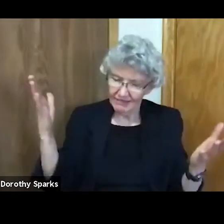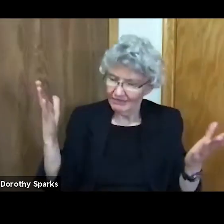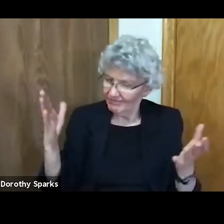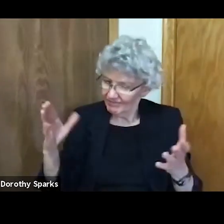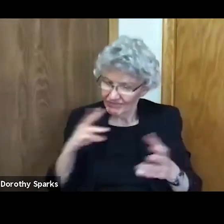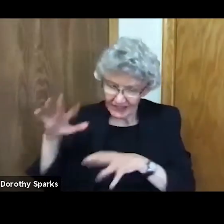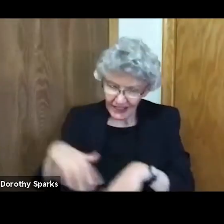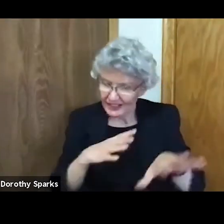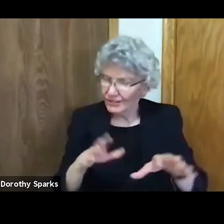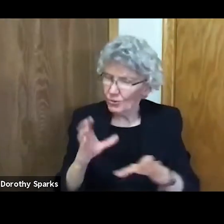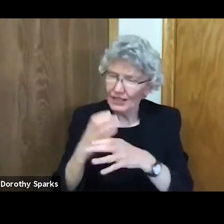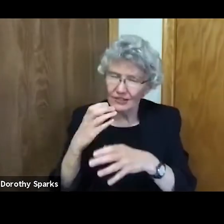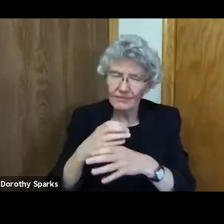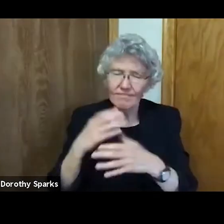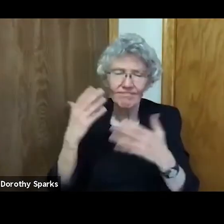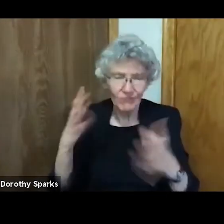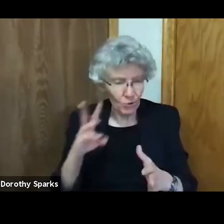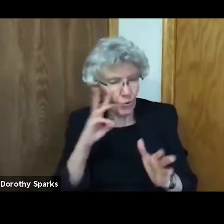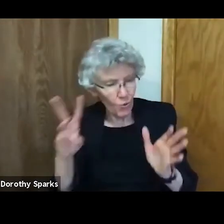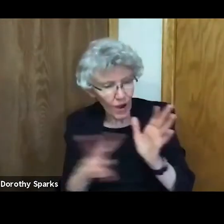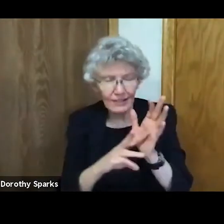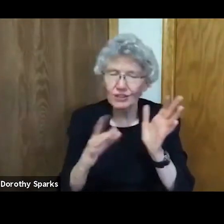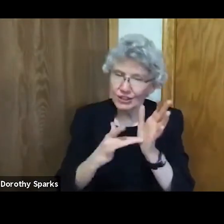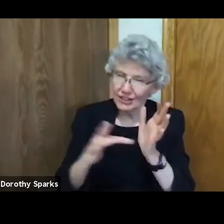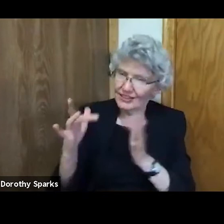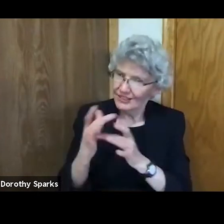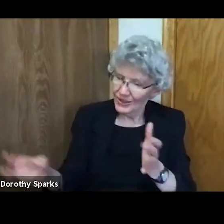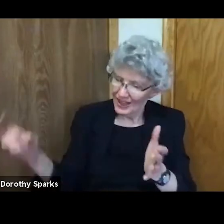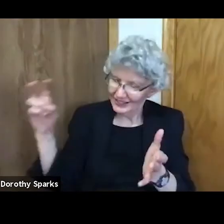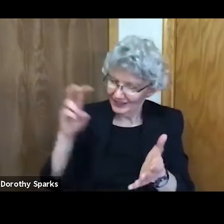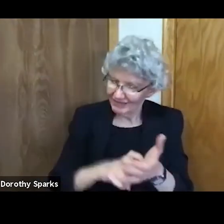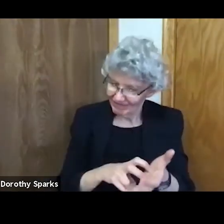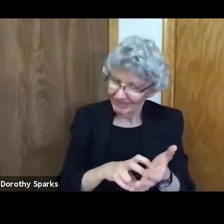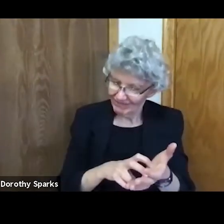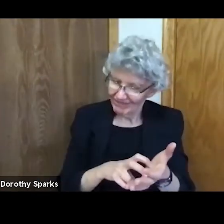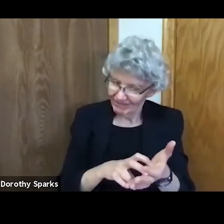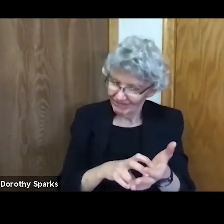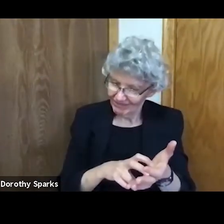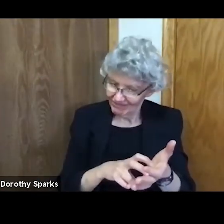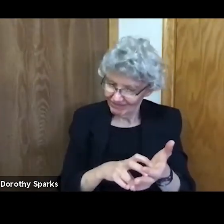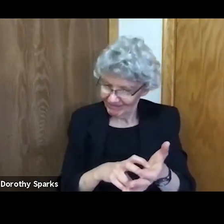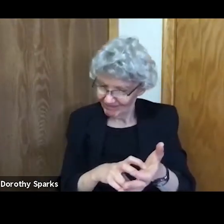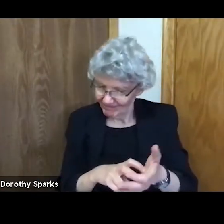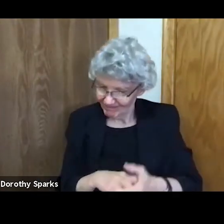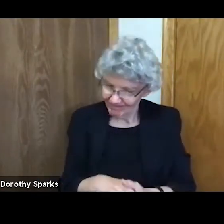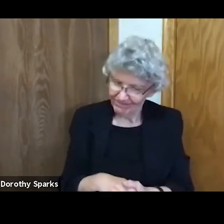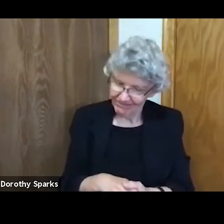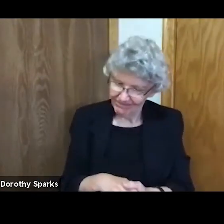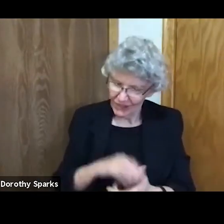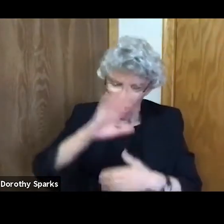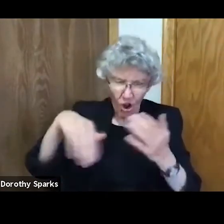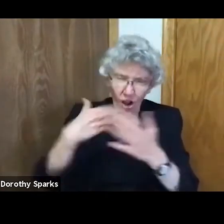with the earth and the sea and all their creatures who witnessed the resurrection,